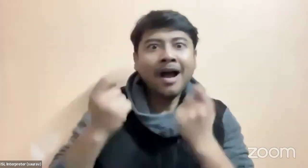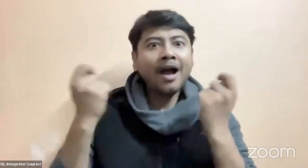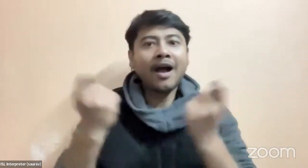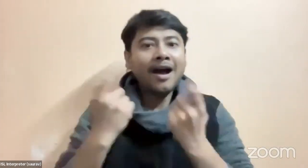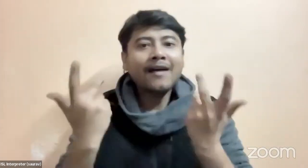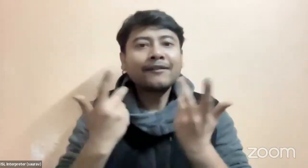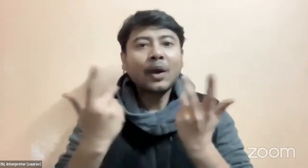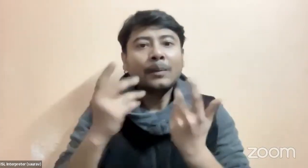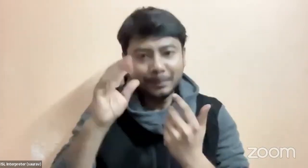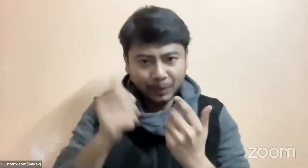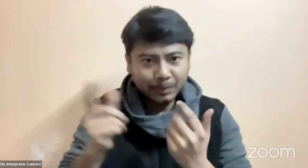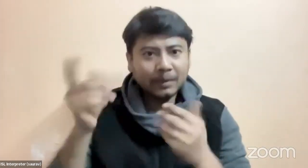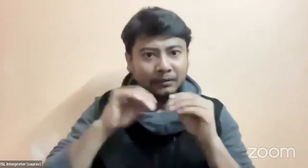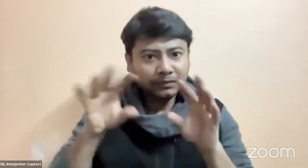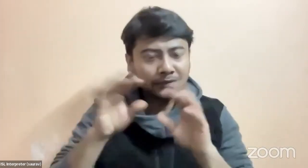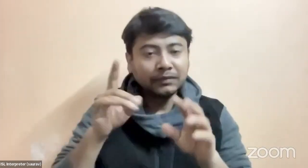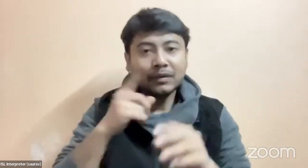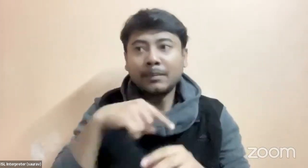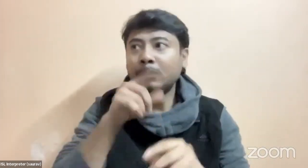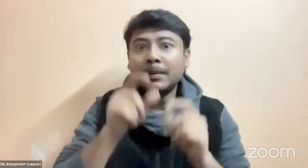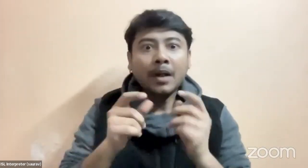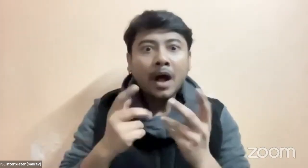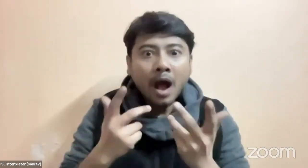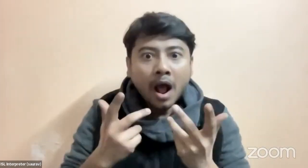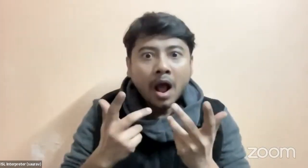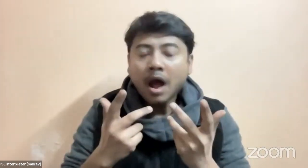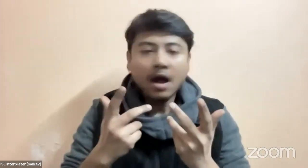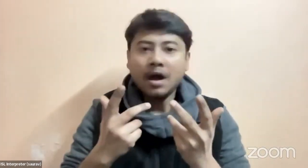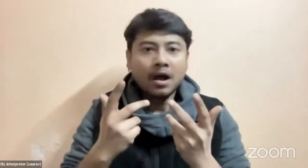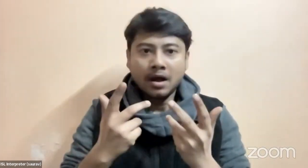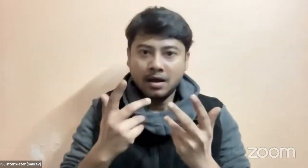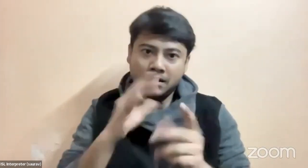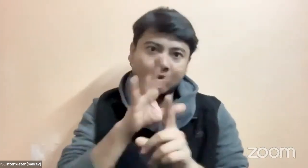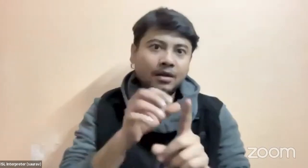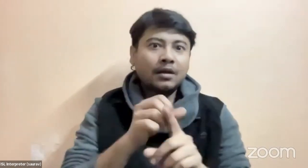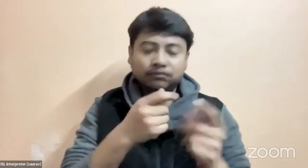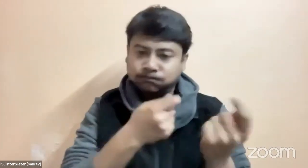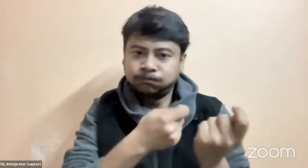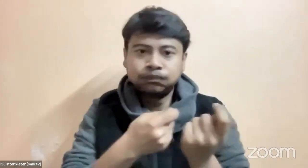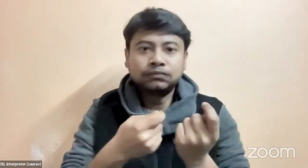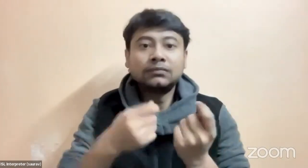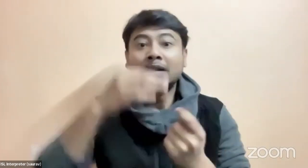Because of Srila Prabhupada, people are becoming devotees.